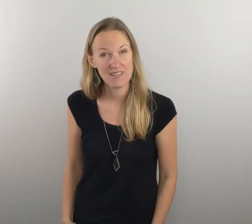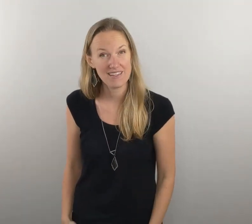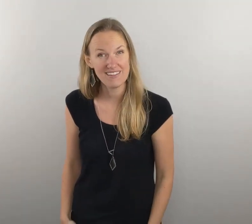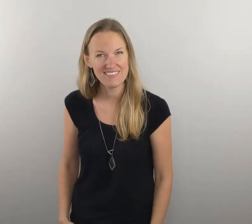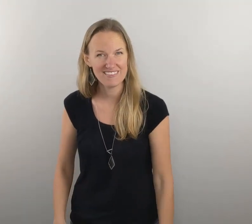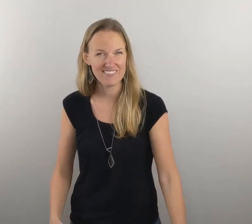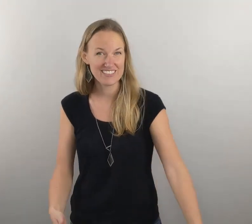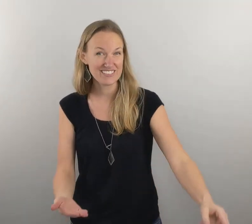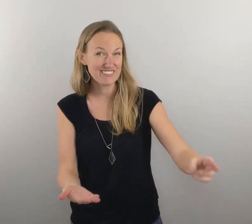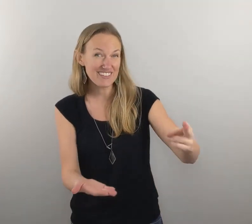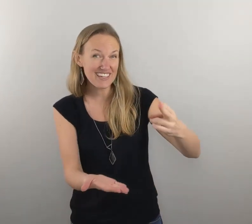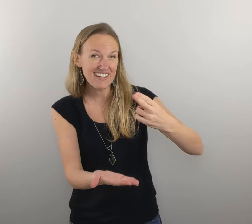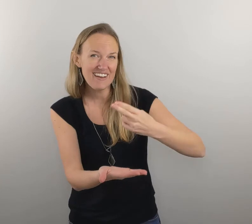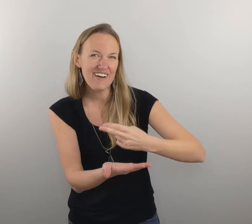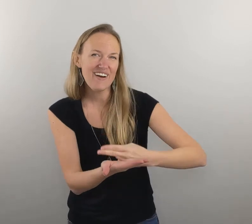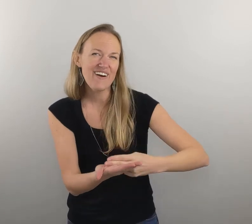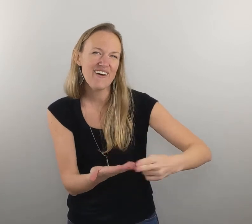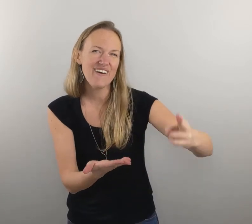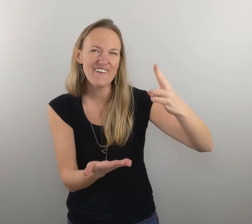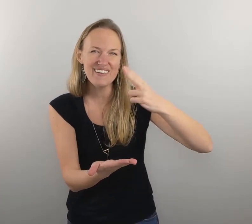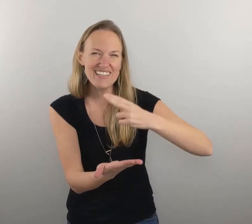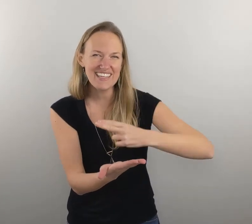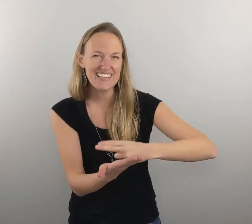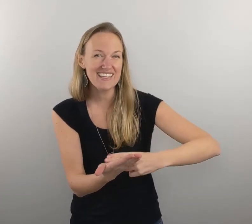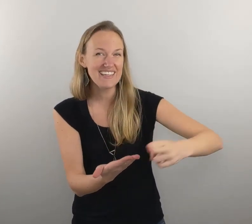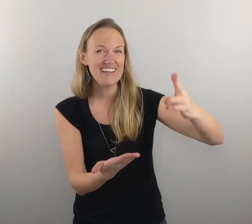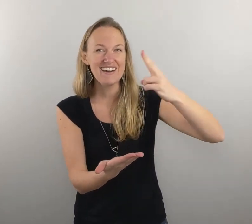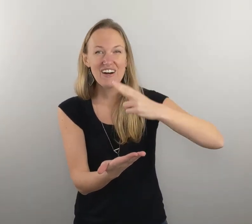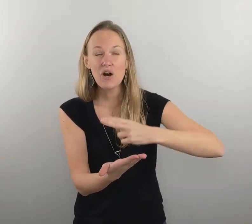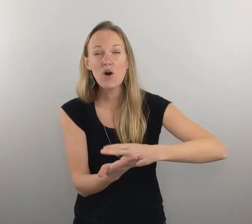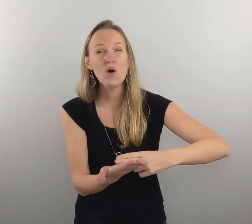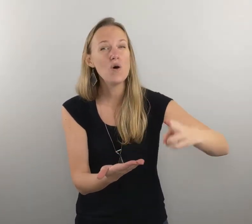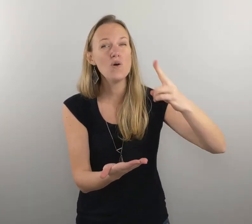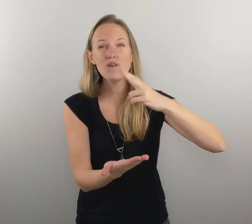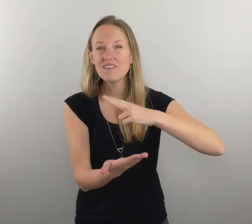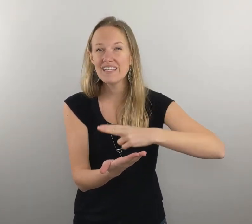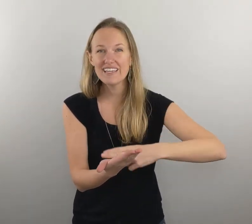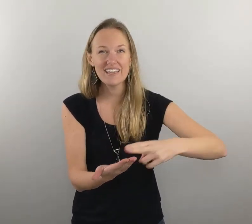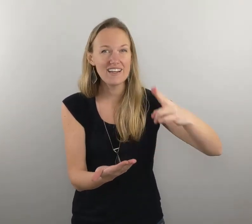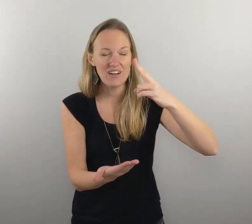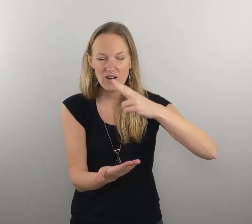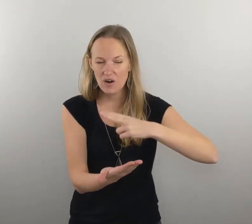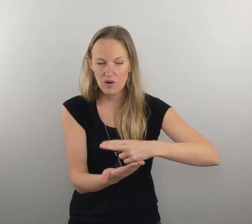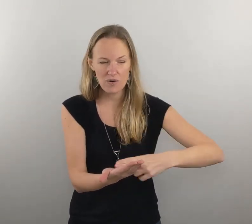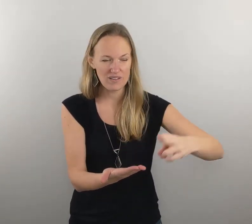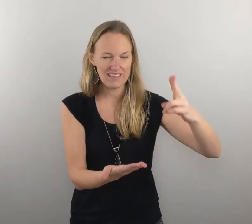Okay, verse 3, holy, holy,